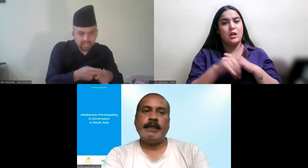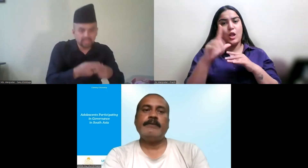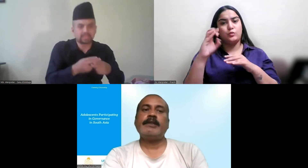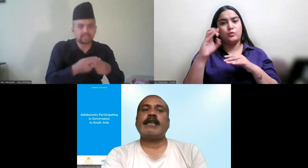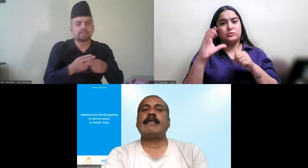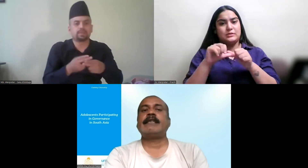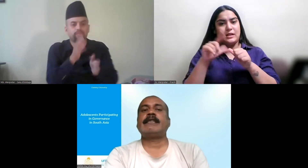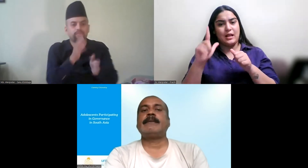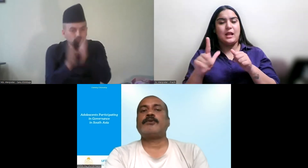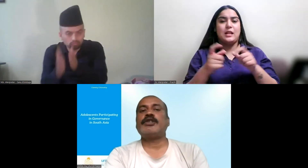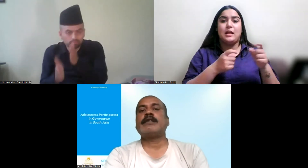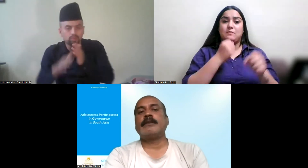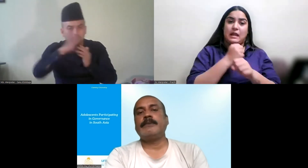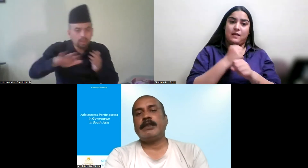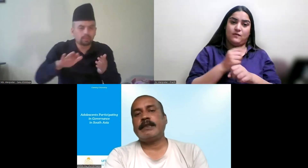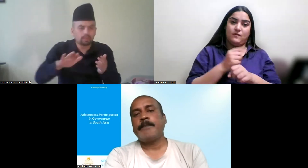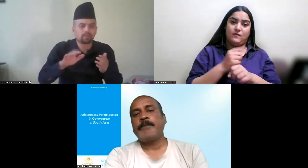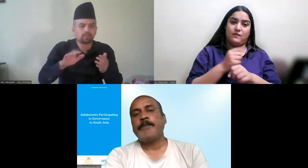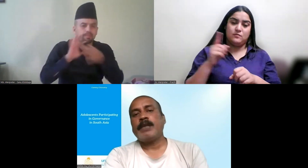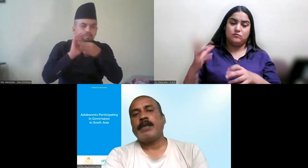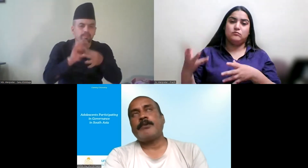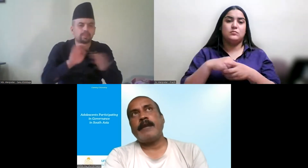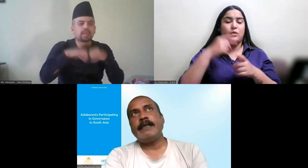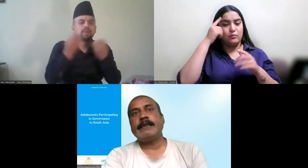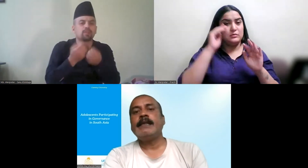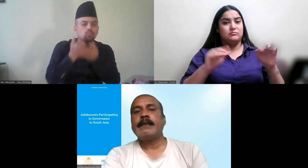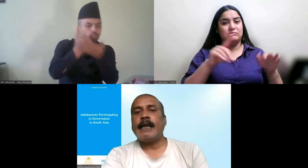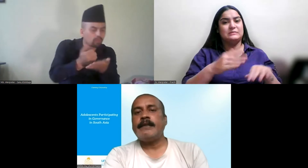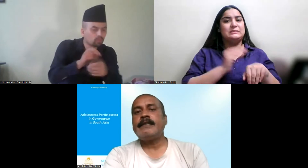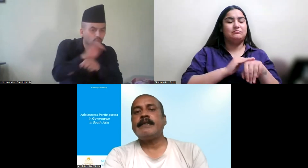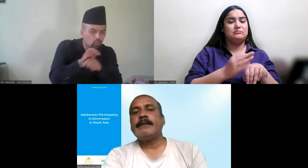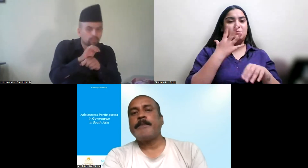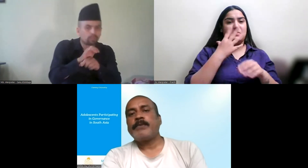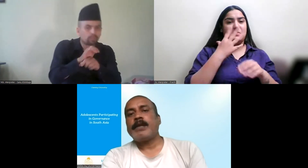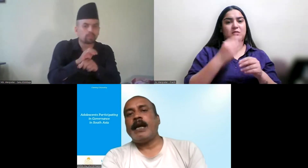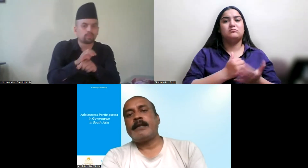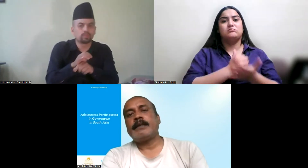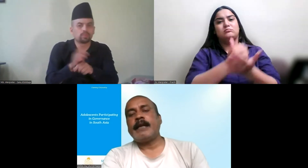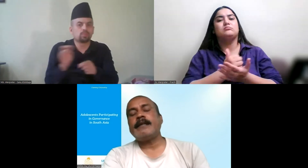deliver child-sensitive social services, and providing catalytic